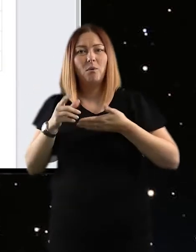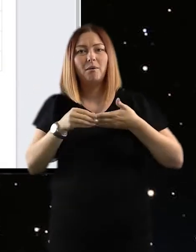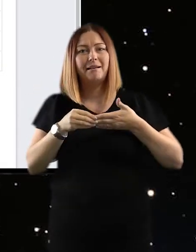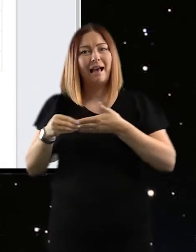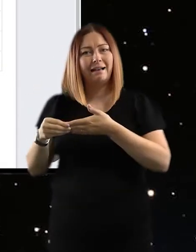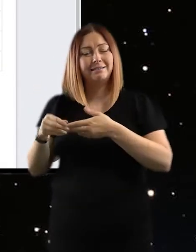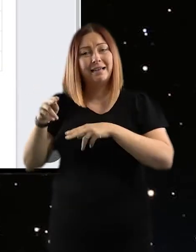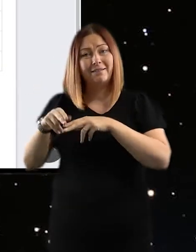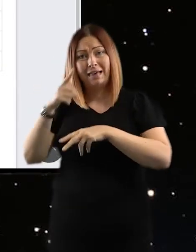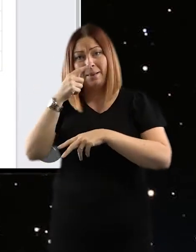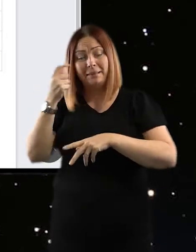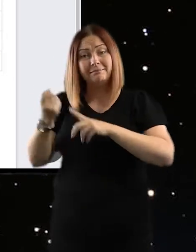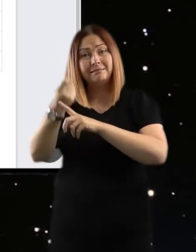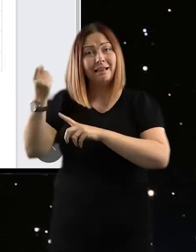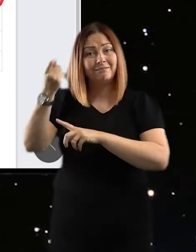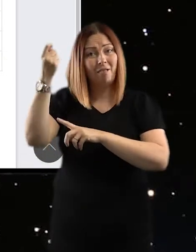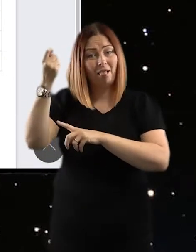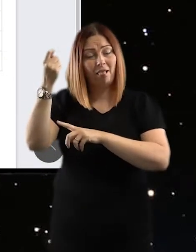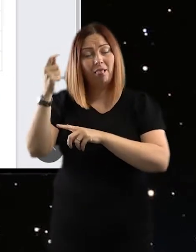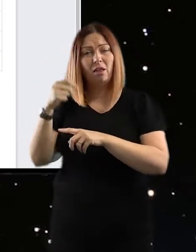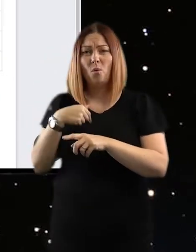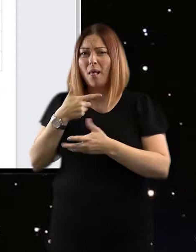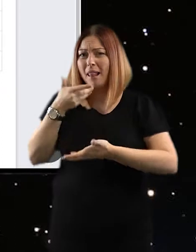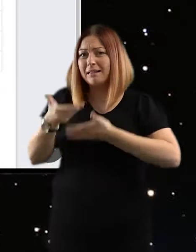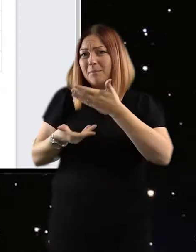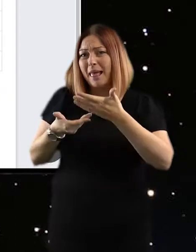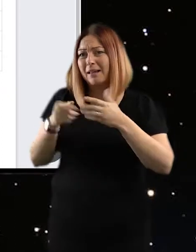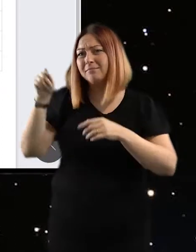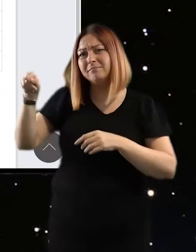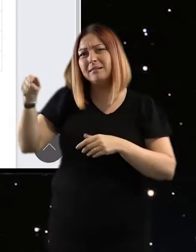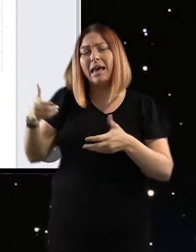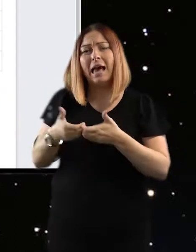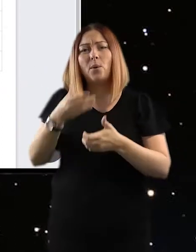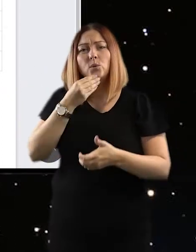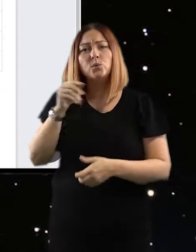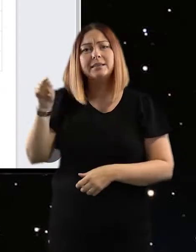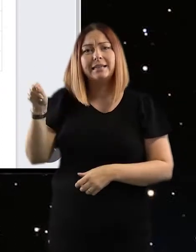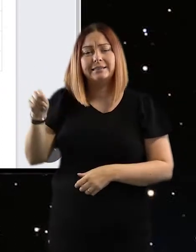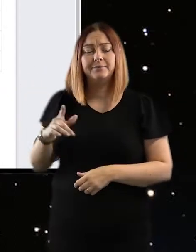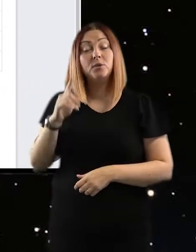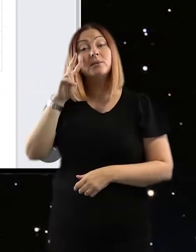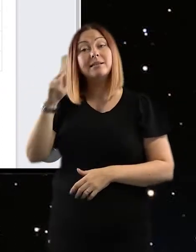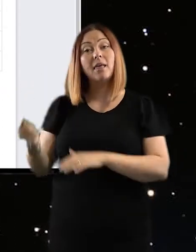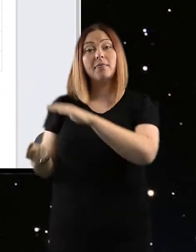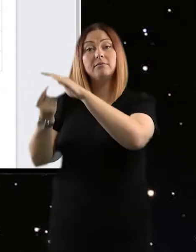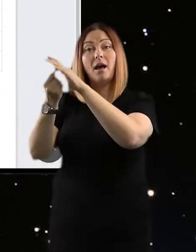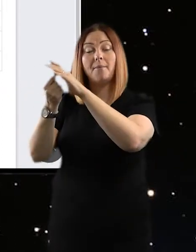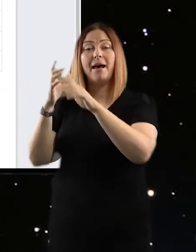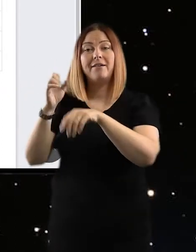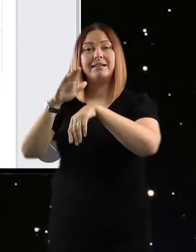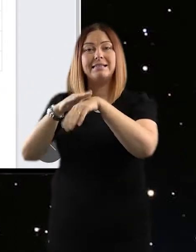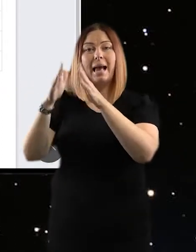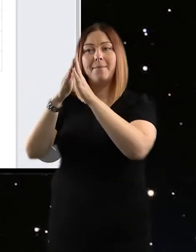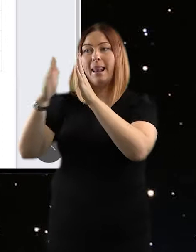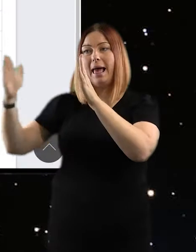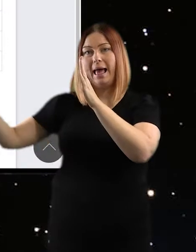success. So I'll briefly explain how to use this. So at the top, we've got a timeline. So on the left-hand side